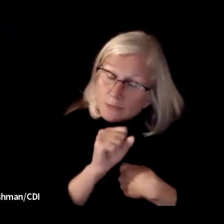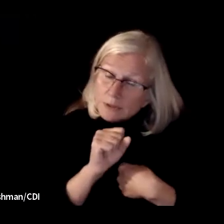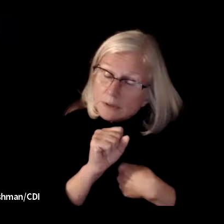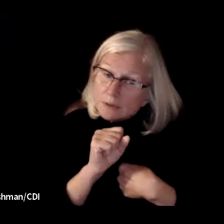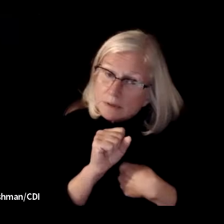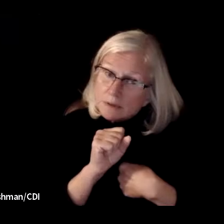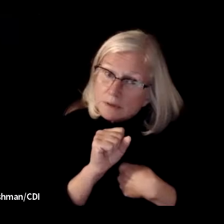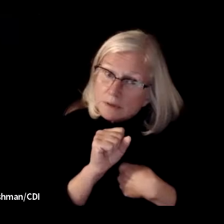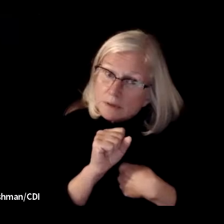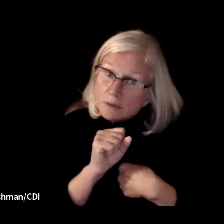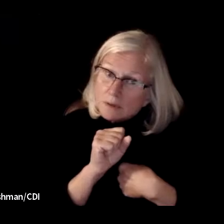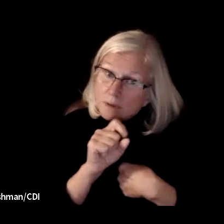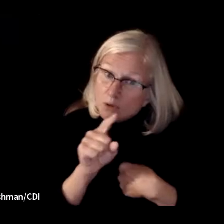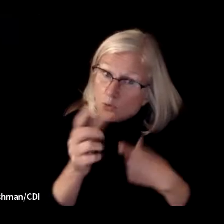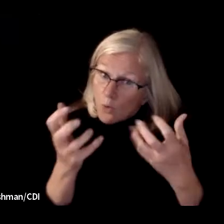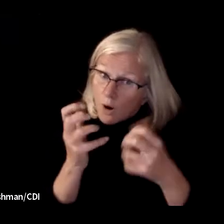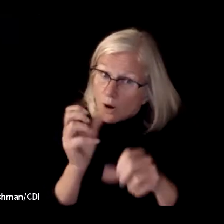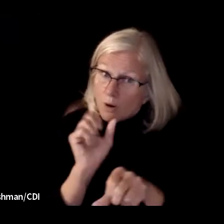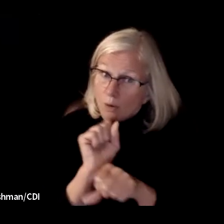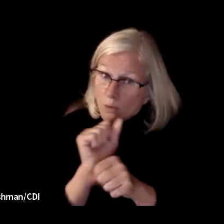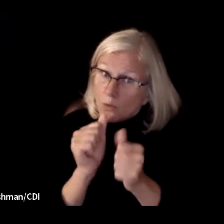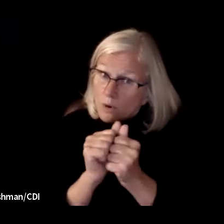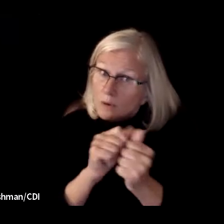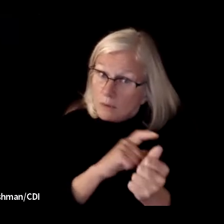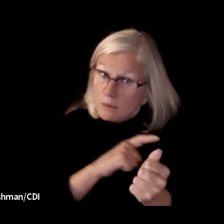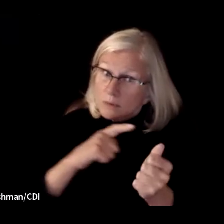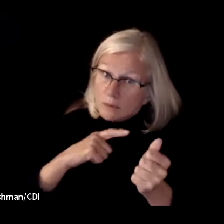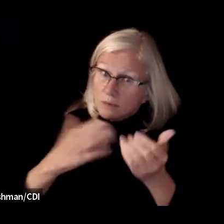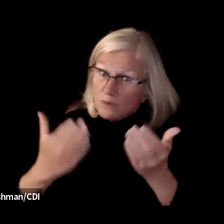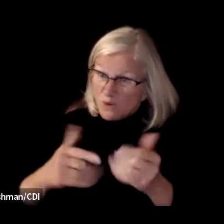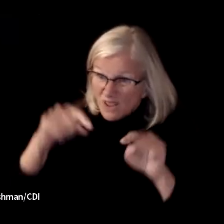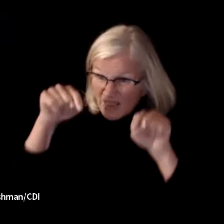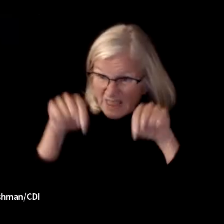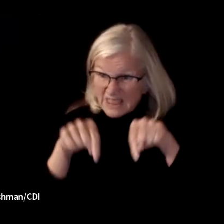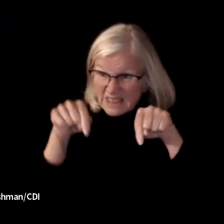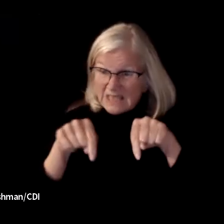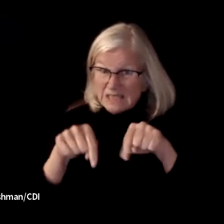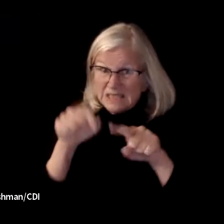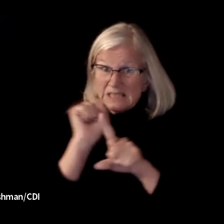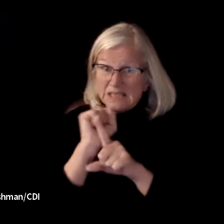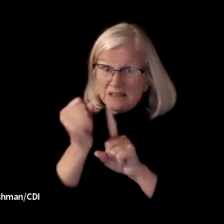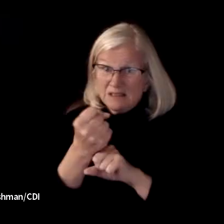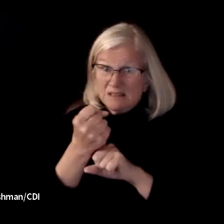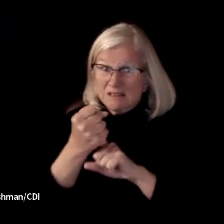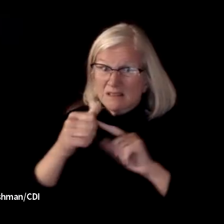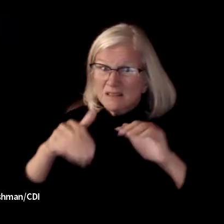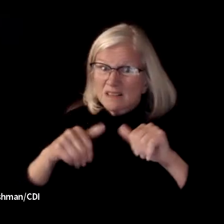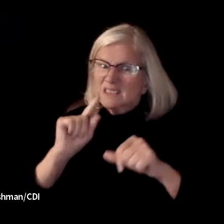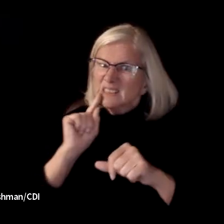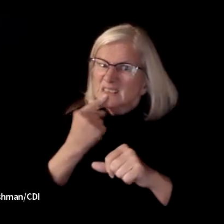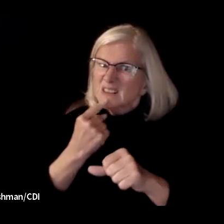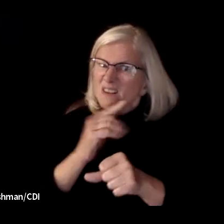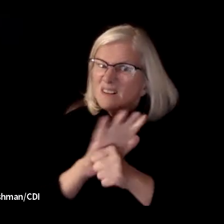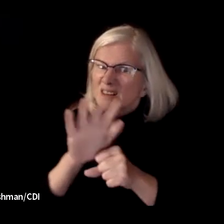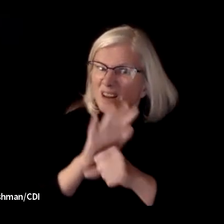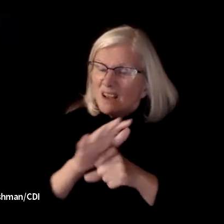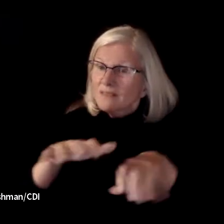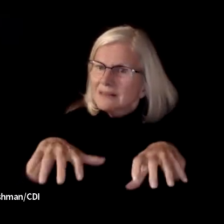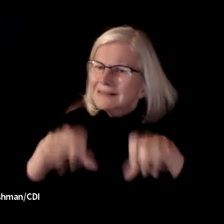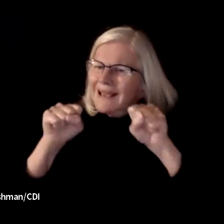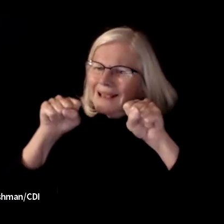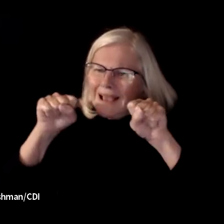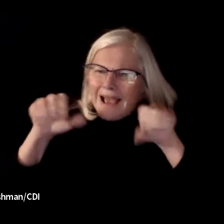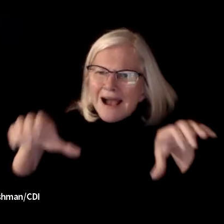the legislature on this, if this situation is not serious enough yet that you need to take action to get a handle on it through